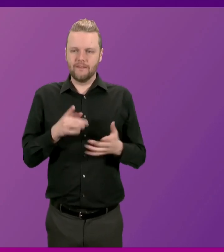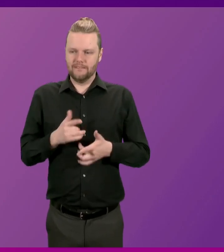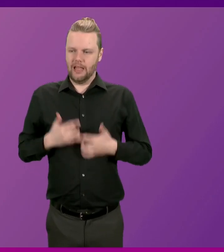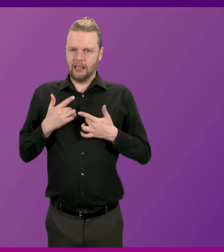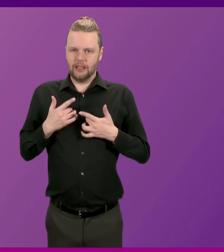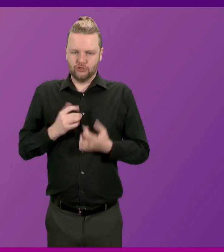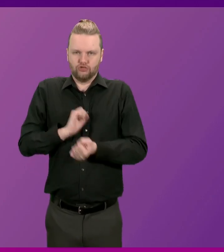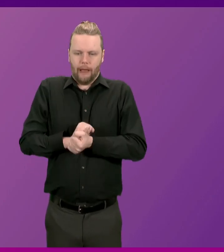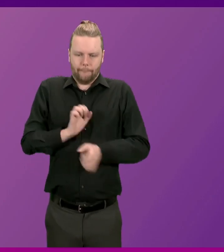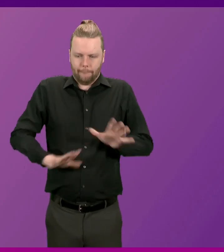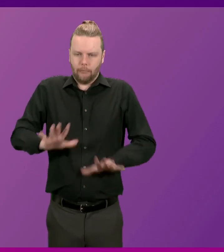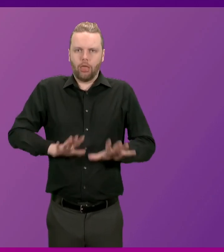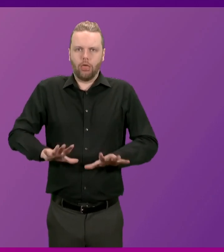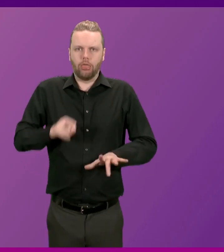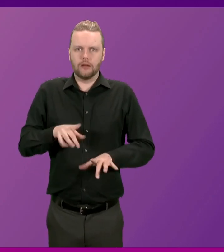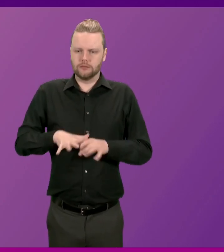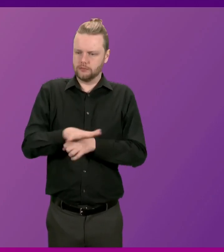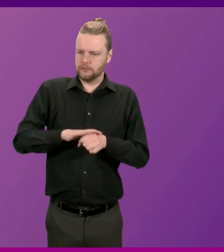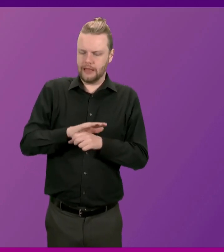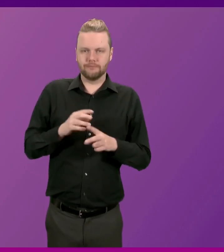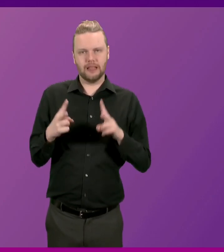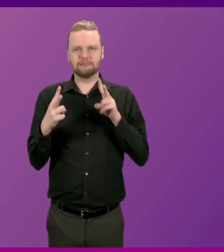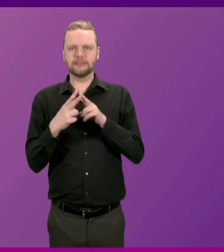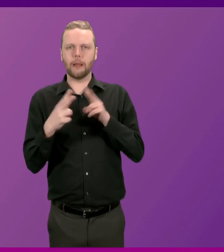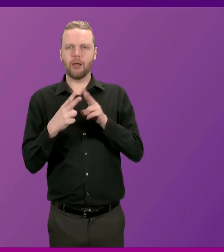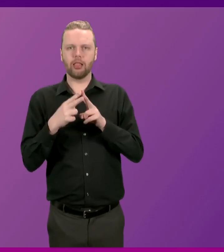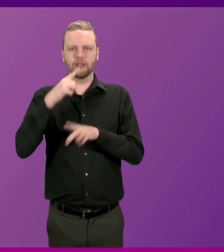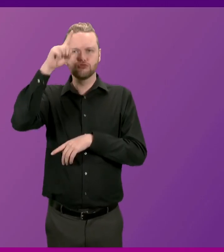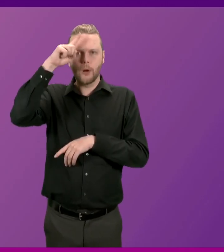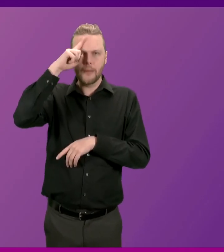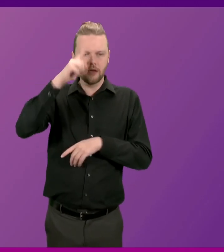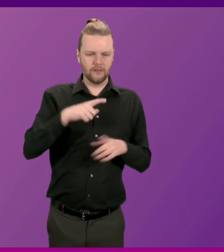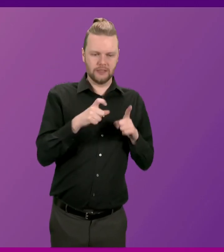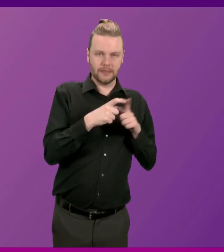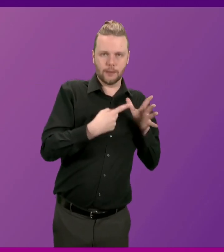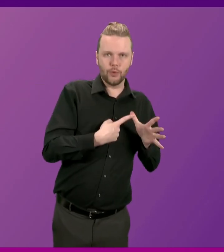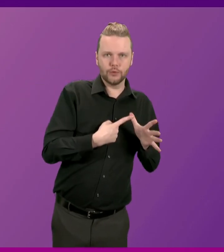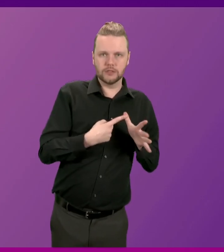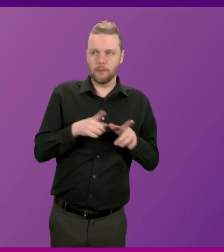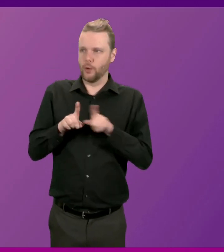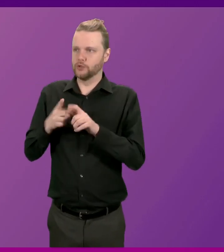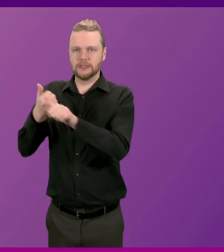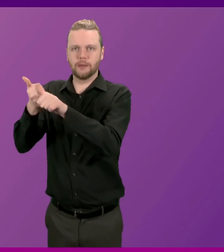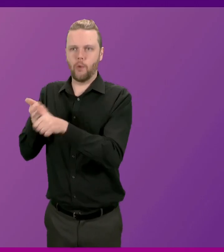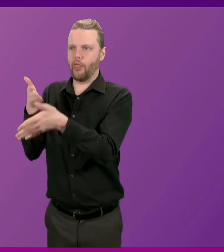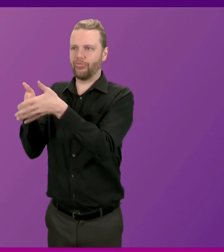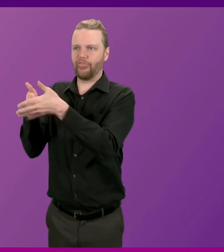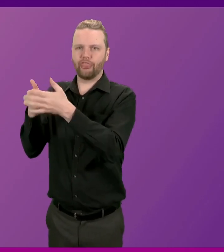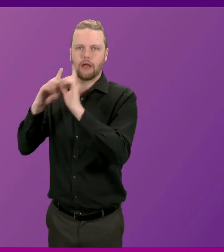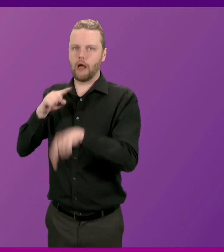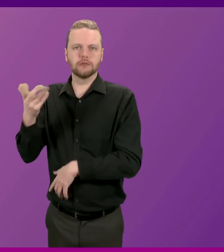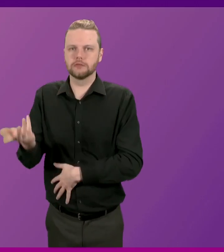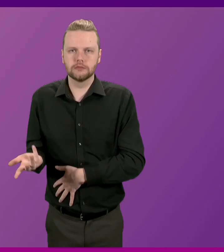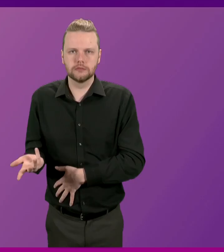them further in this kind of double trauma of domestic abuse and not being able to access support. But